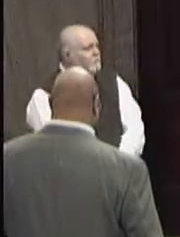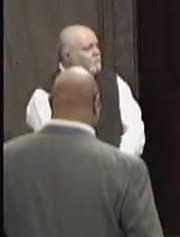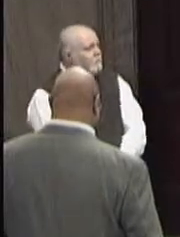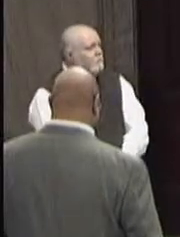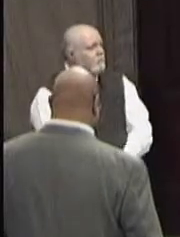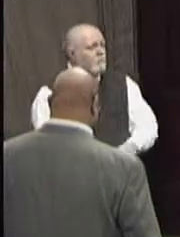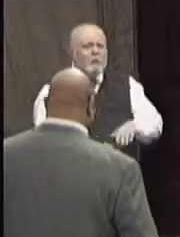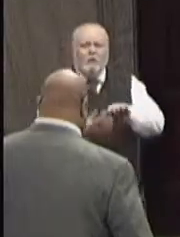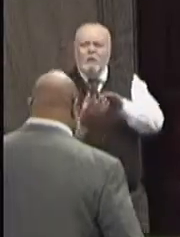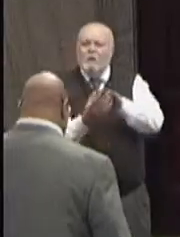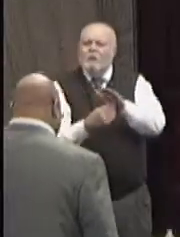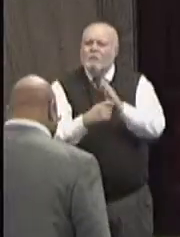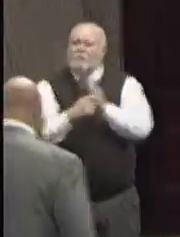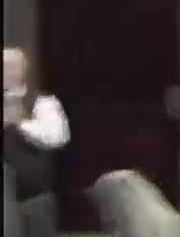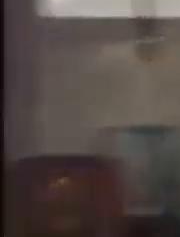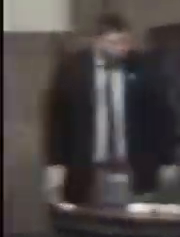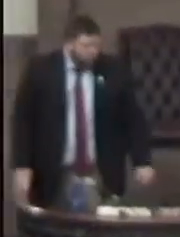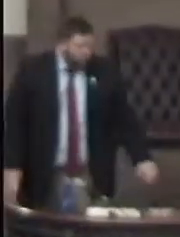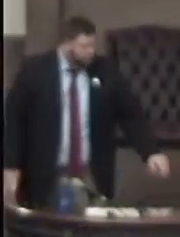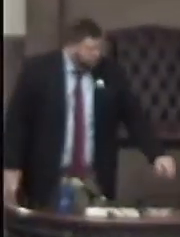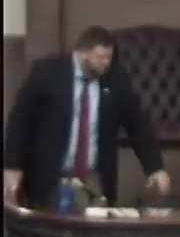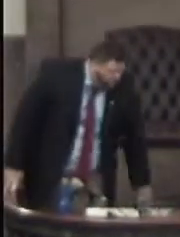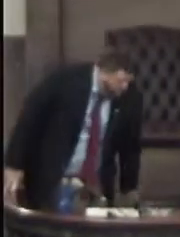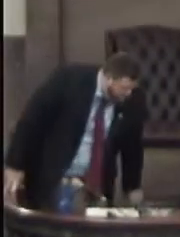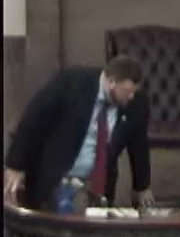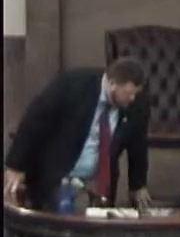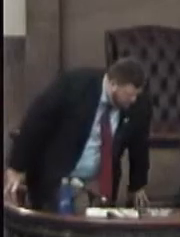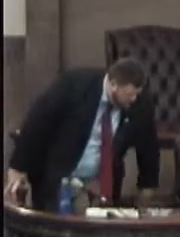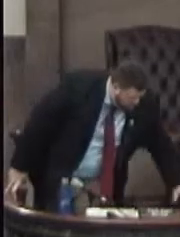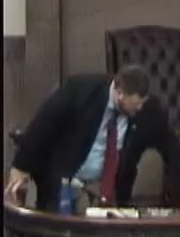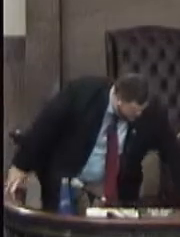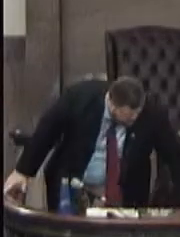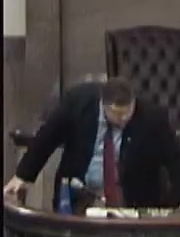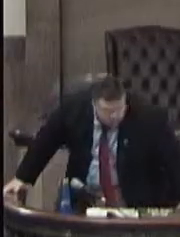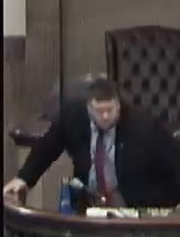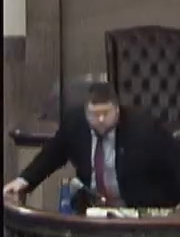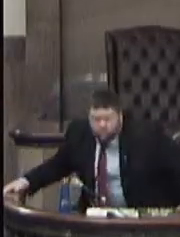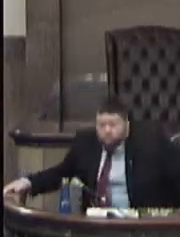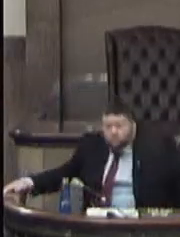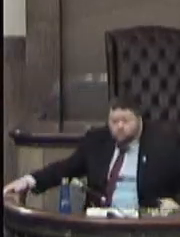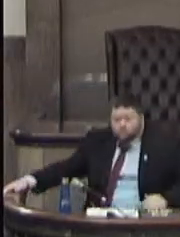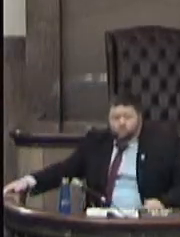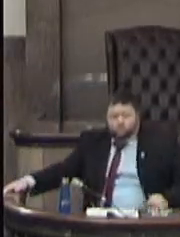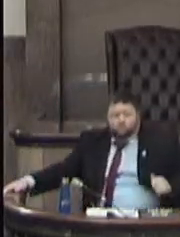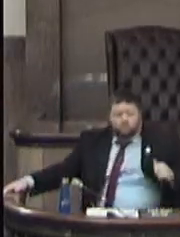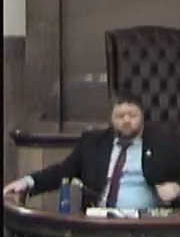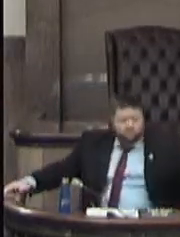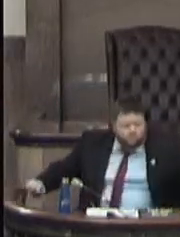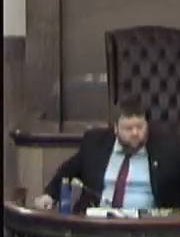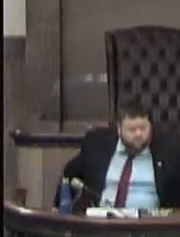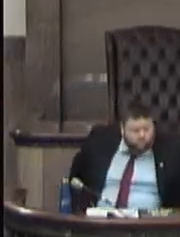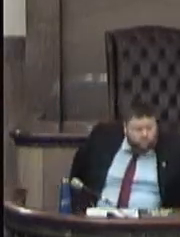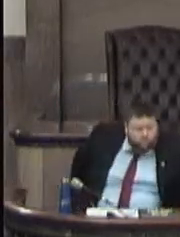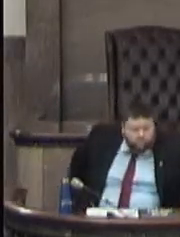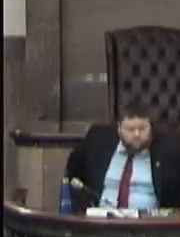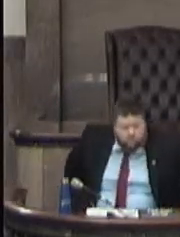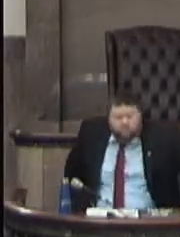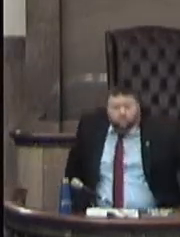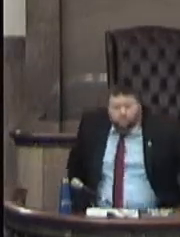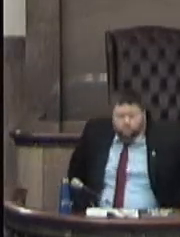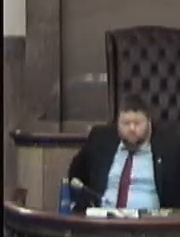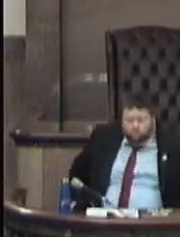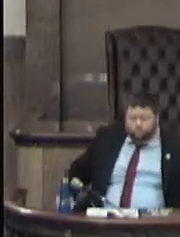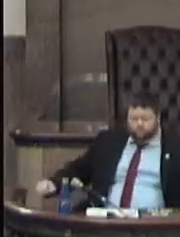Your copy of the Journal of Day 1, January 8, 2019 is available on your tablet. Without exception, the Journal will stand approved as